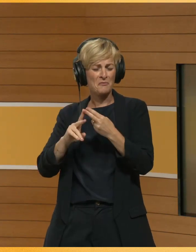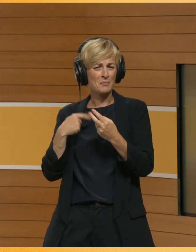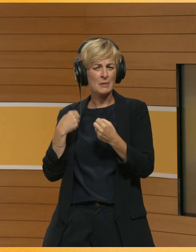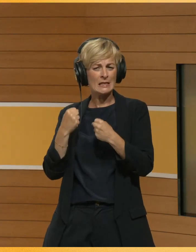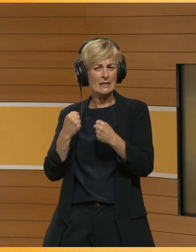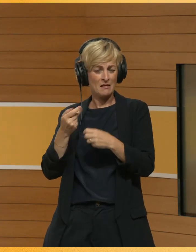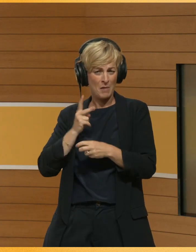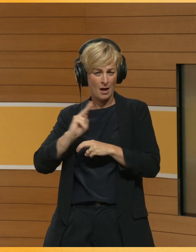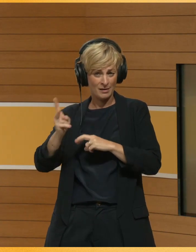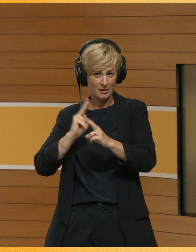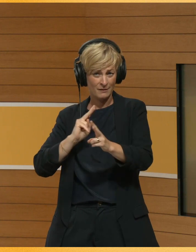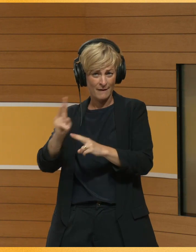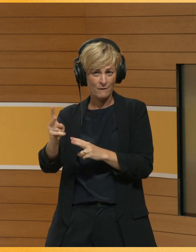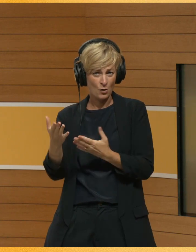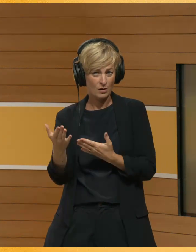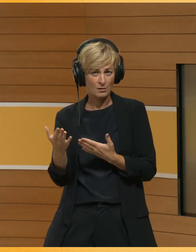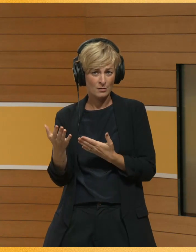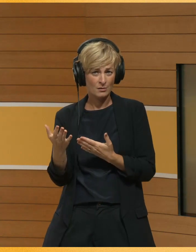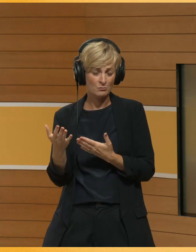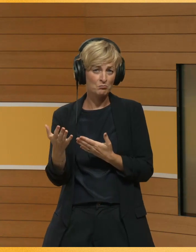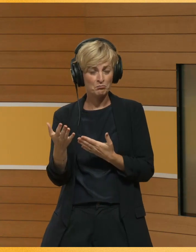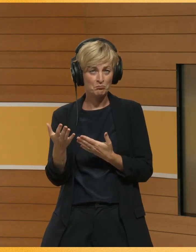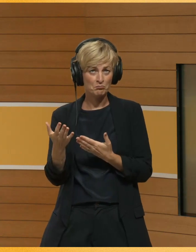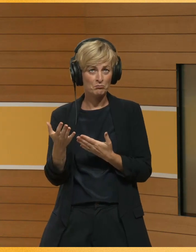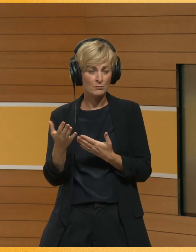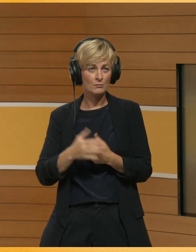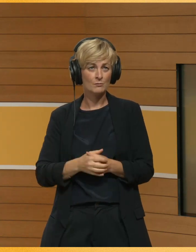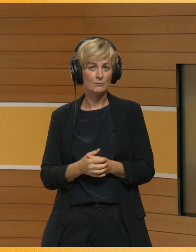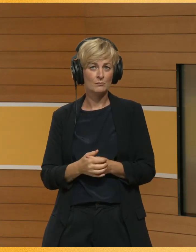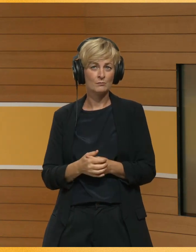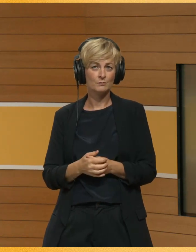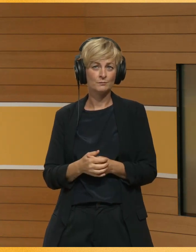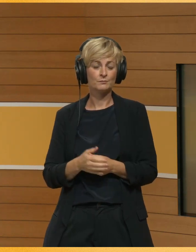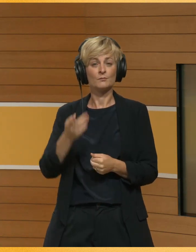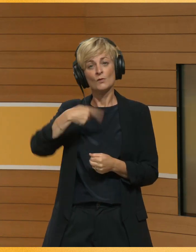in Ohio is the hospital, the twinning partner.